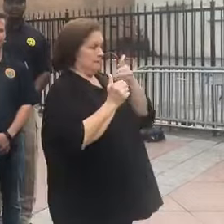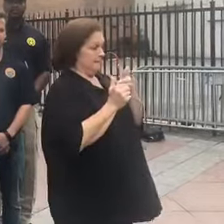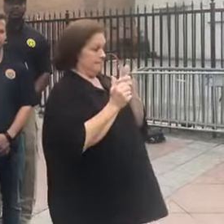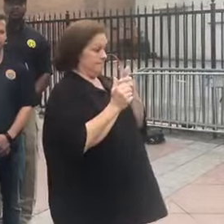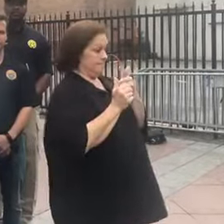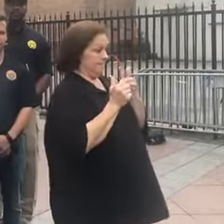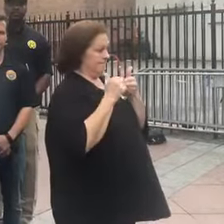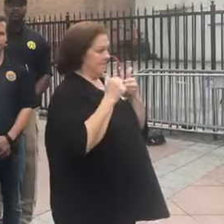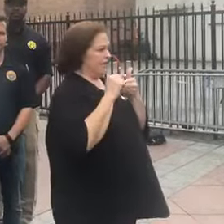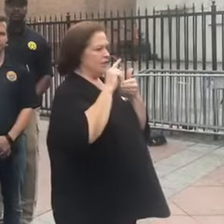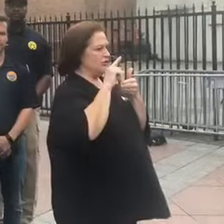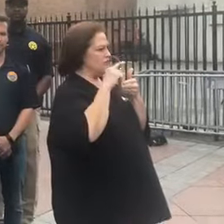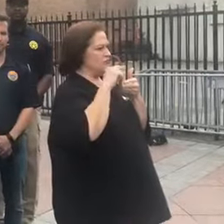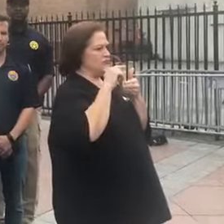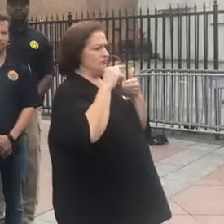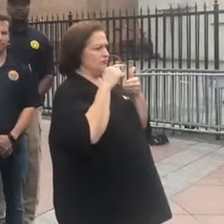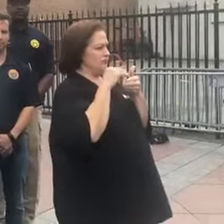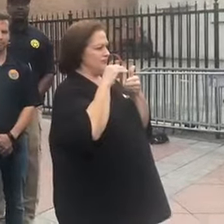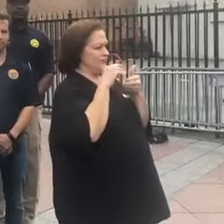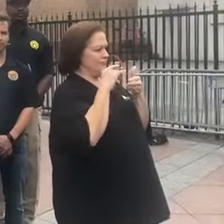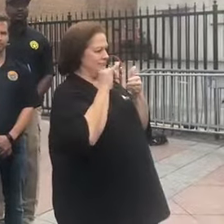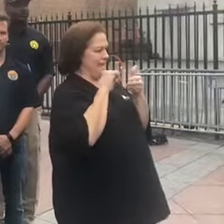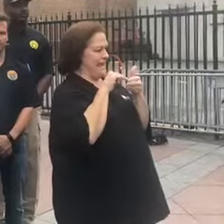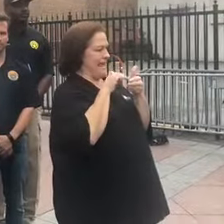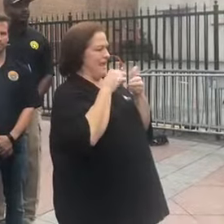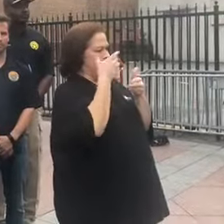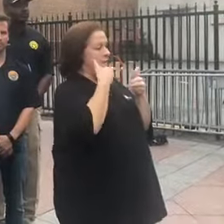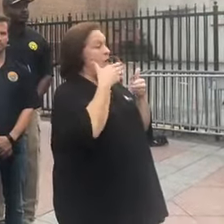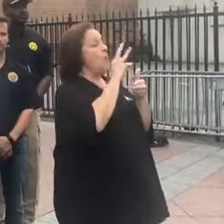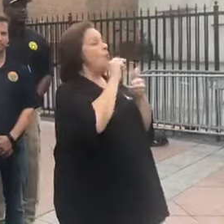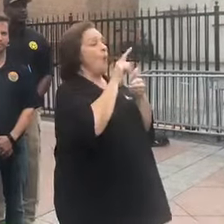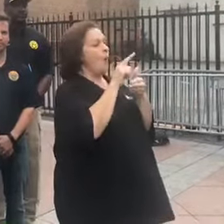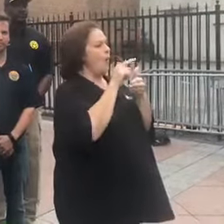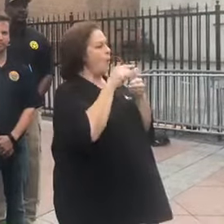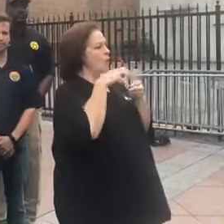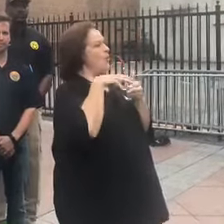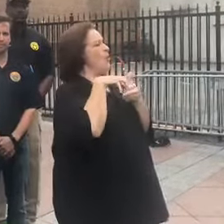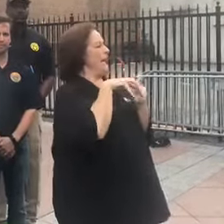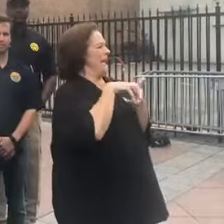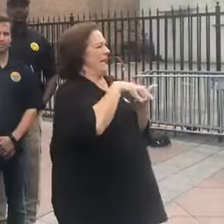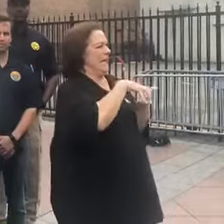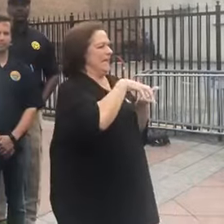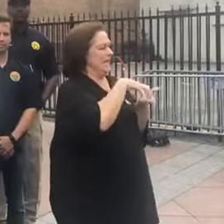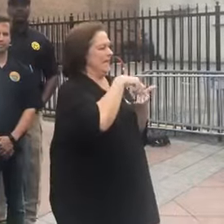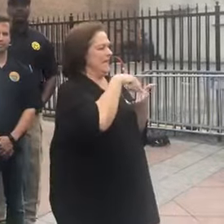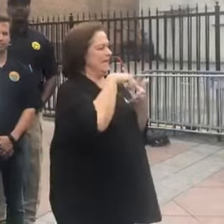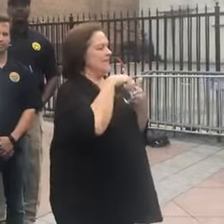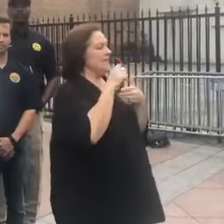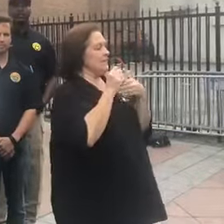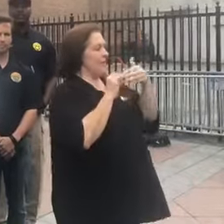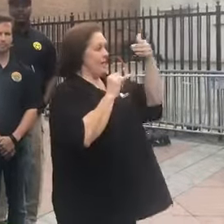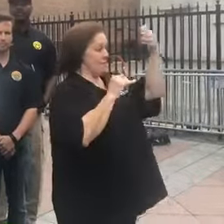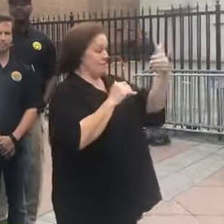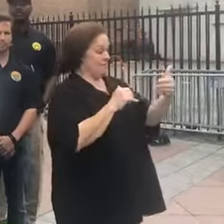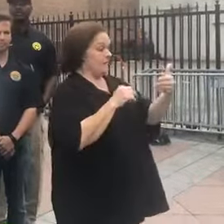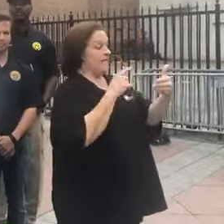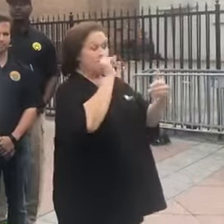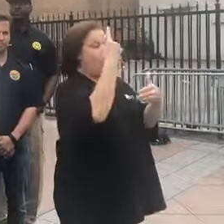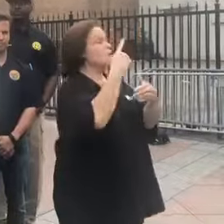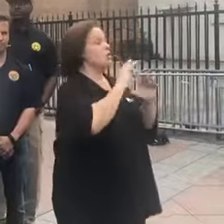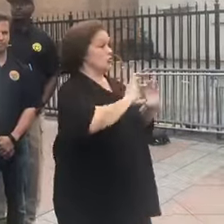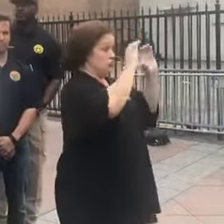is just there. We're very much concerned about that. So first phase of this will be dealing with the cranes, the